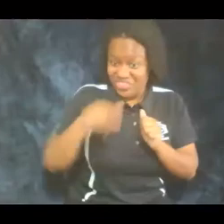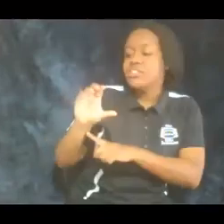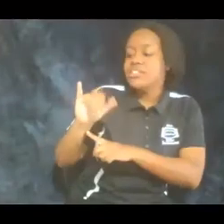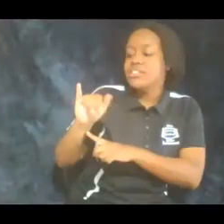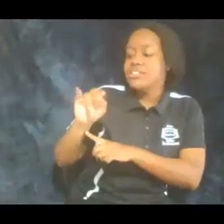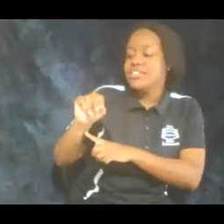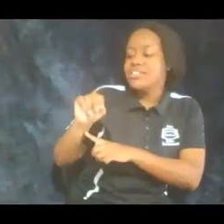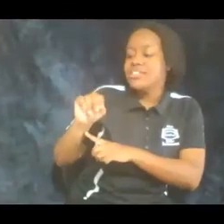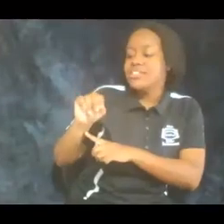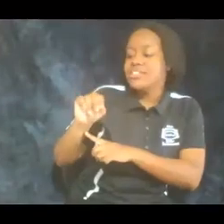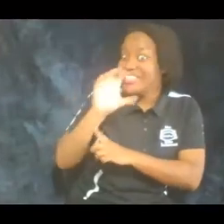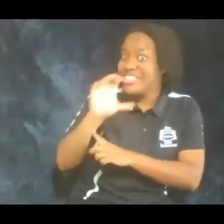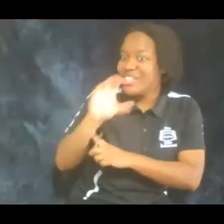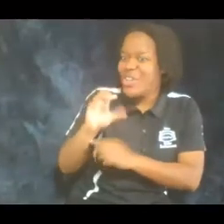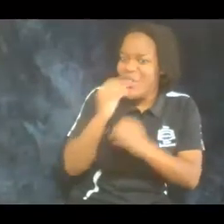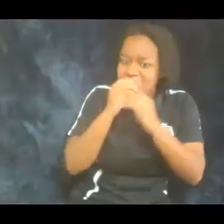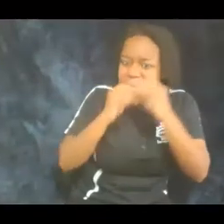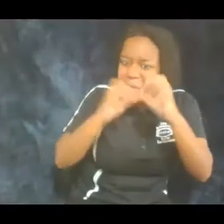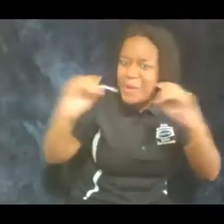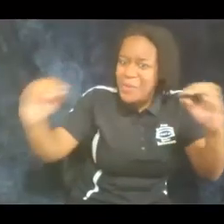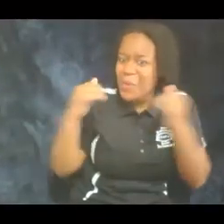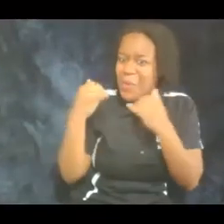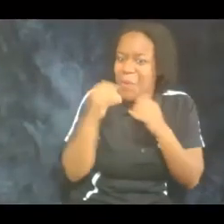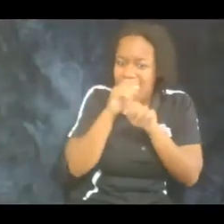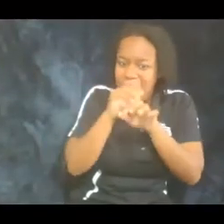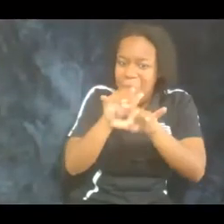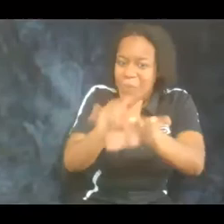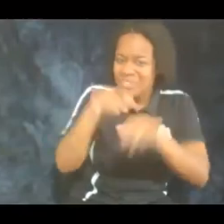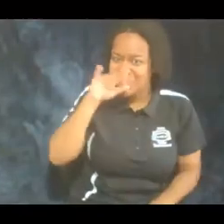in. If you look in the comments, there is a fun